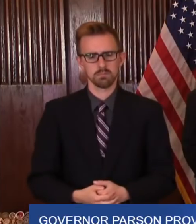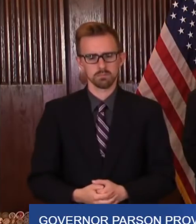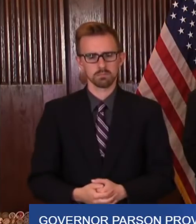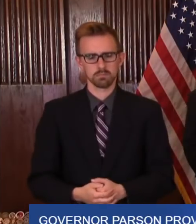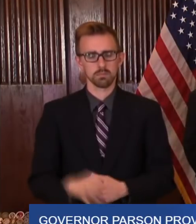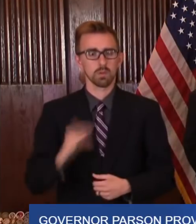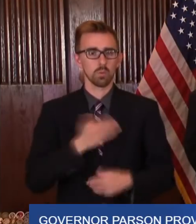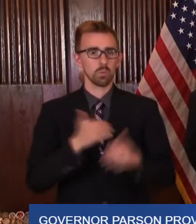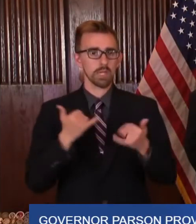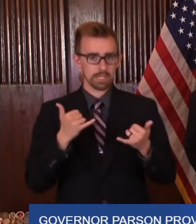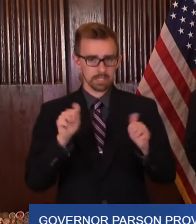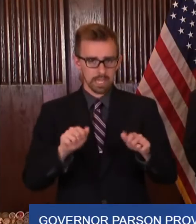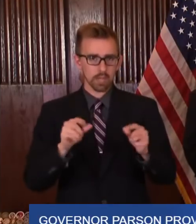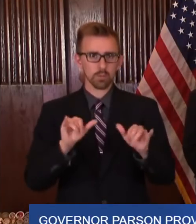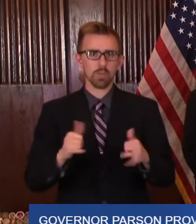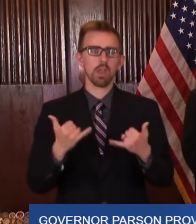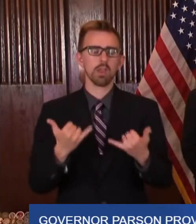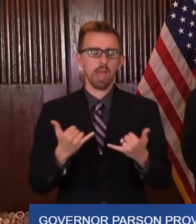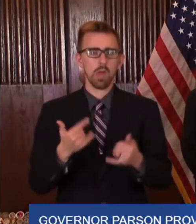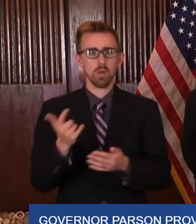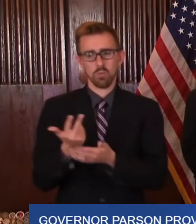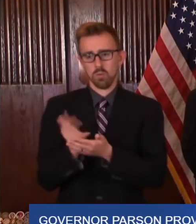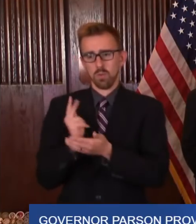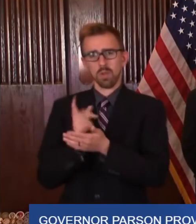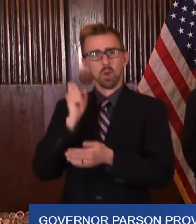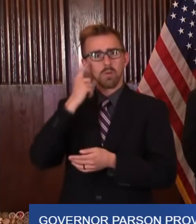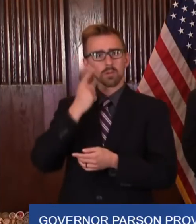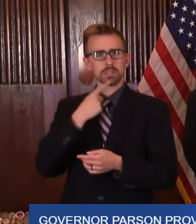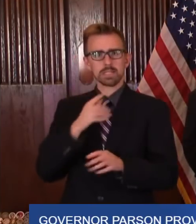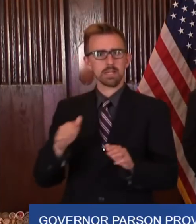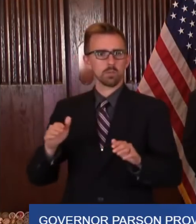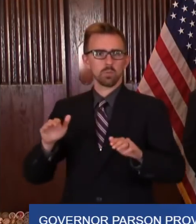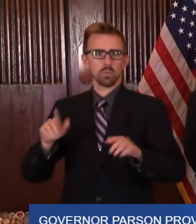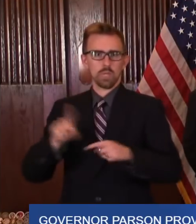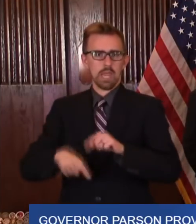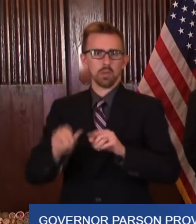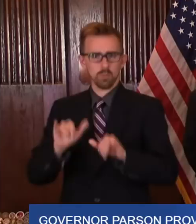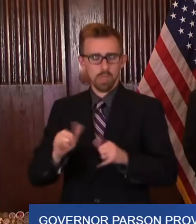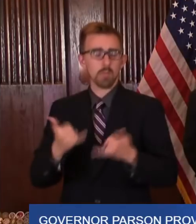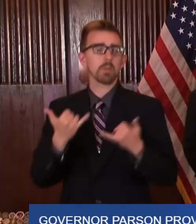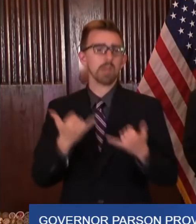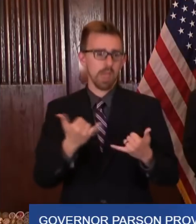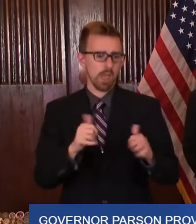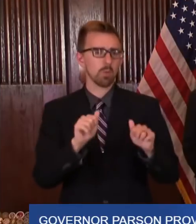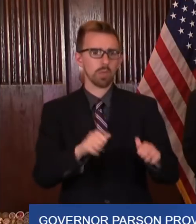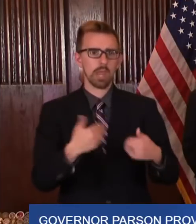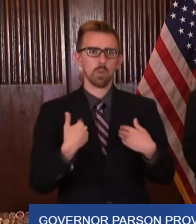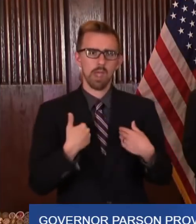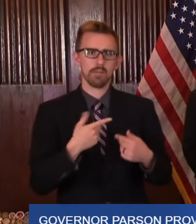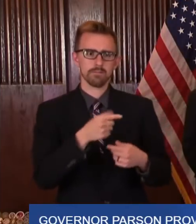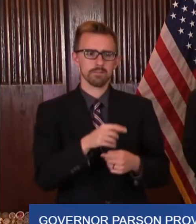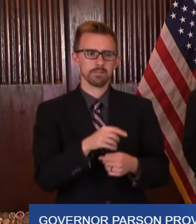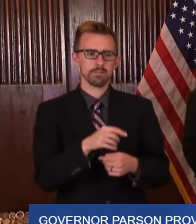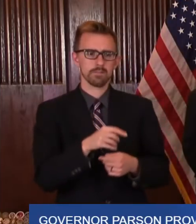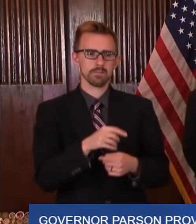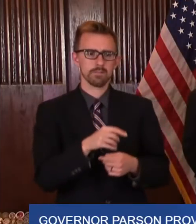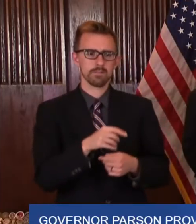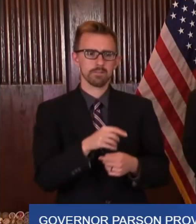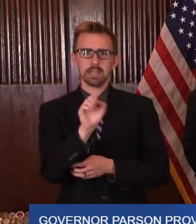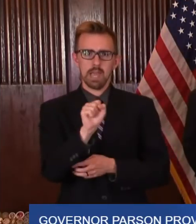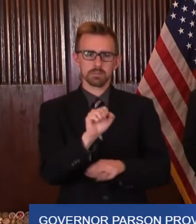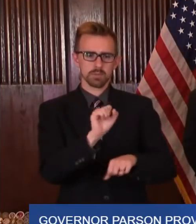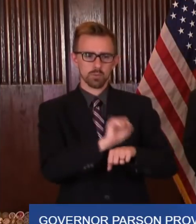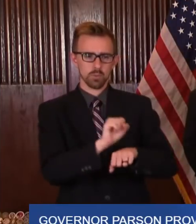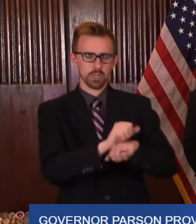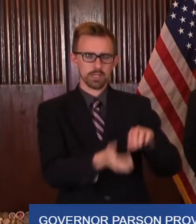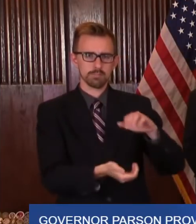have. You heard the governor say 3 weeks ago we probably wouldn't have had that, but now we do, because we've really got now, I think, 17 labs that are working